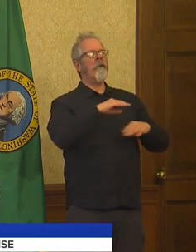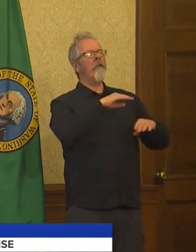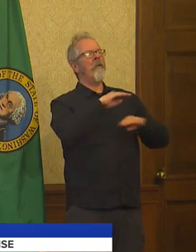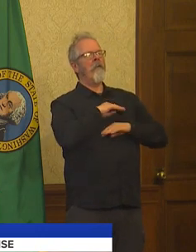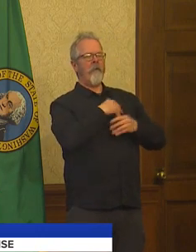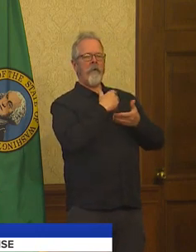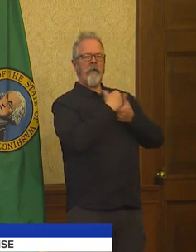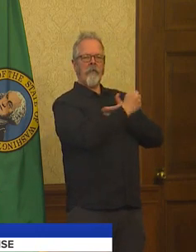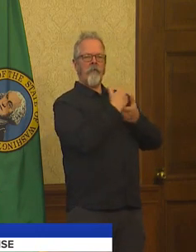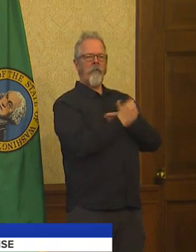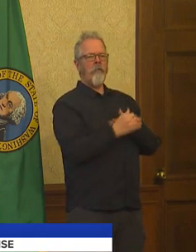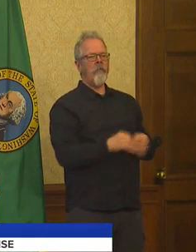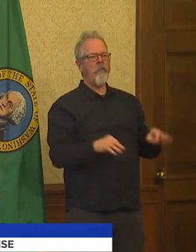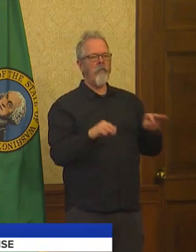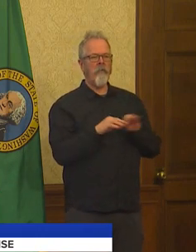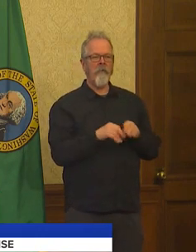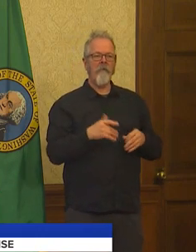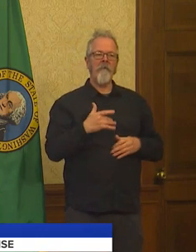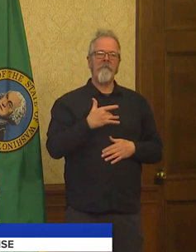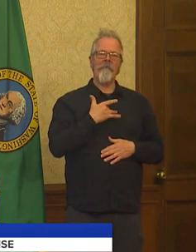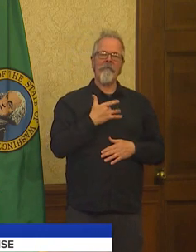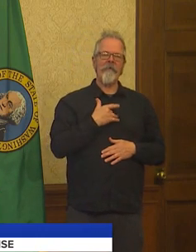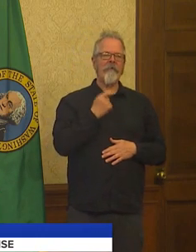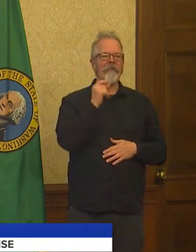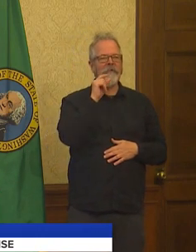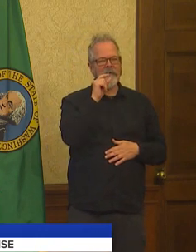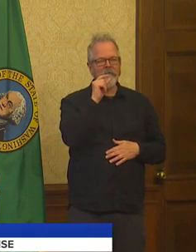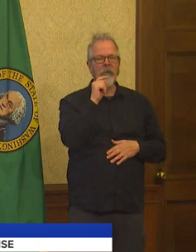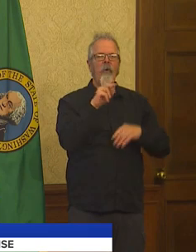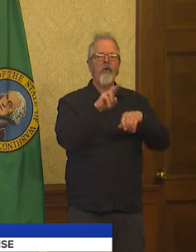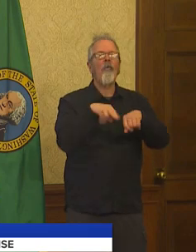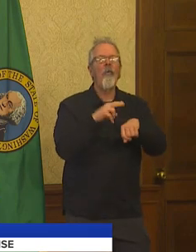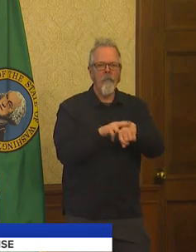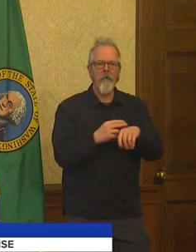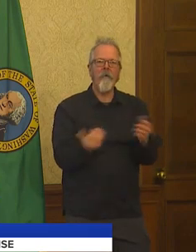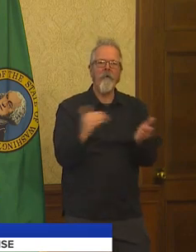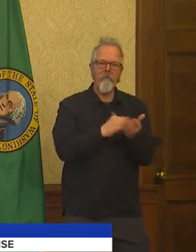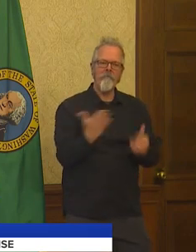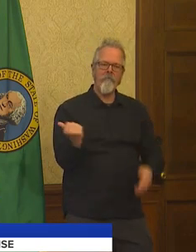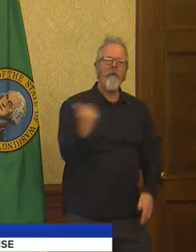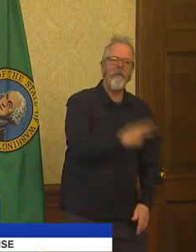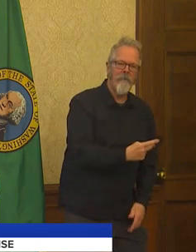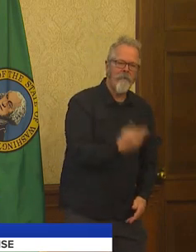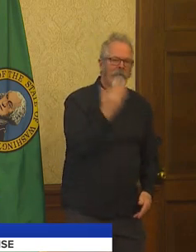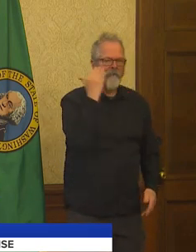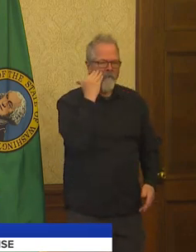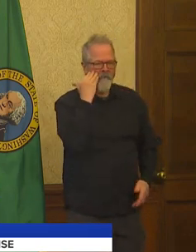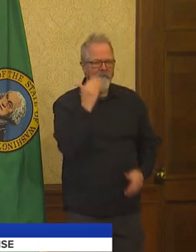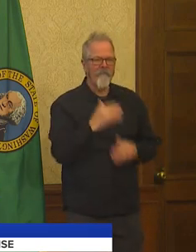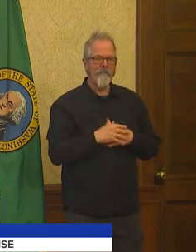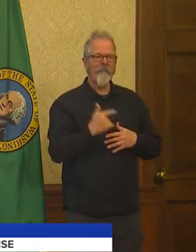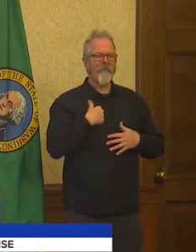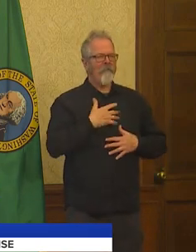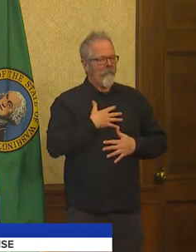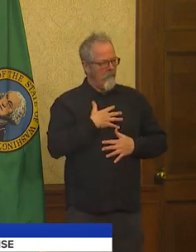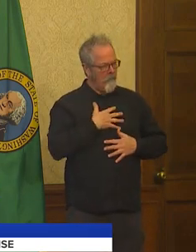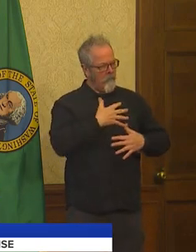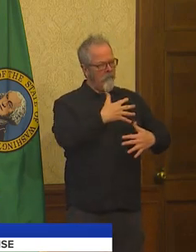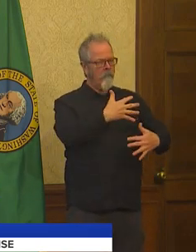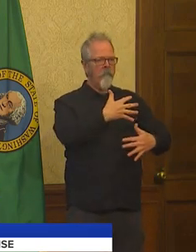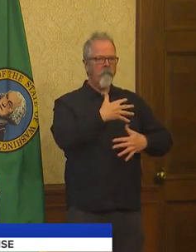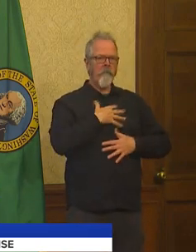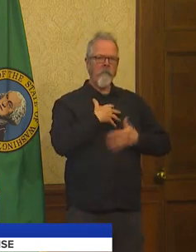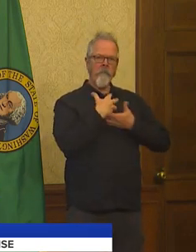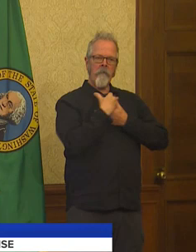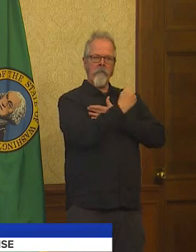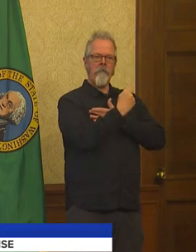normalcy back into our lives. As we prepare to reopen our parks, we've taken steps to ensure the safety of our